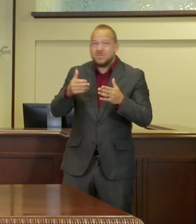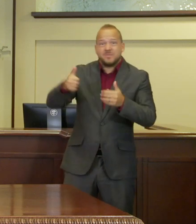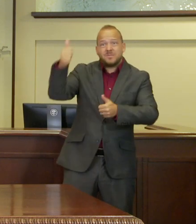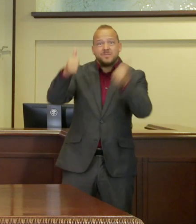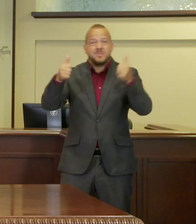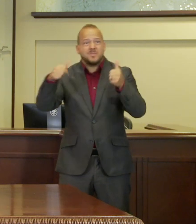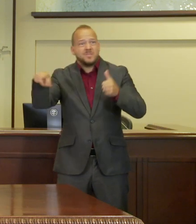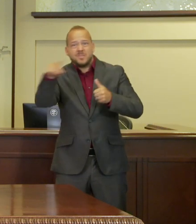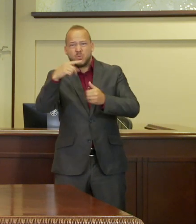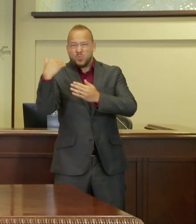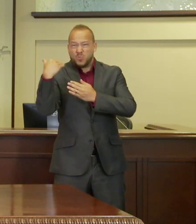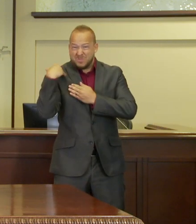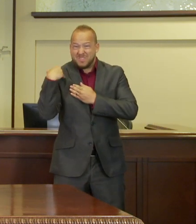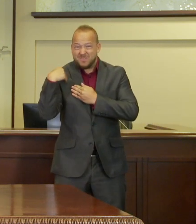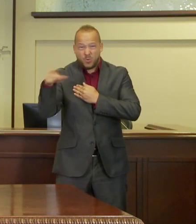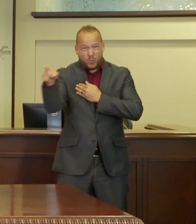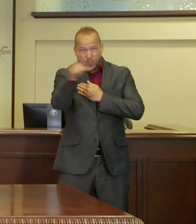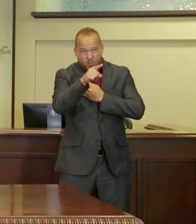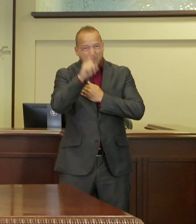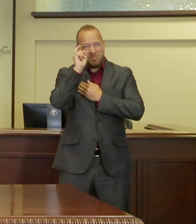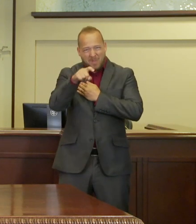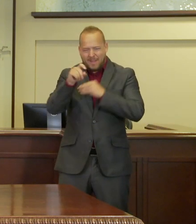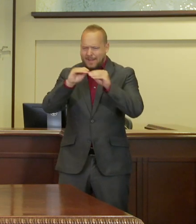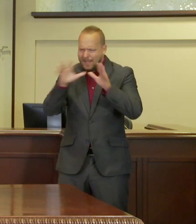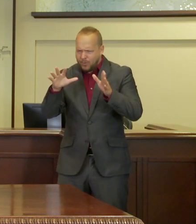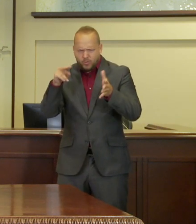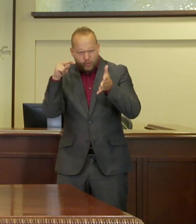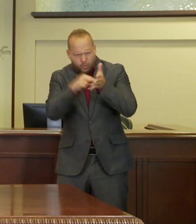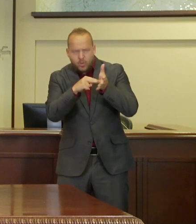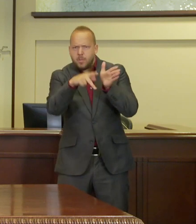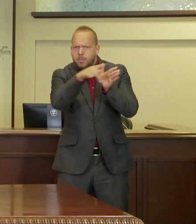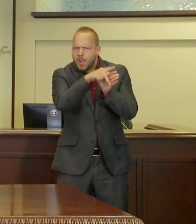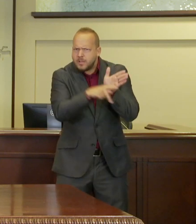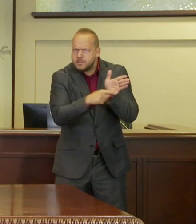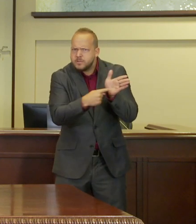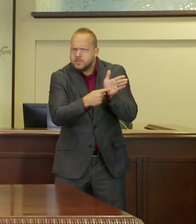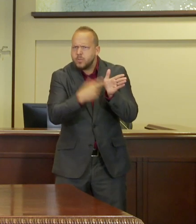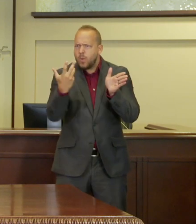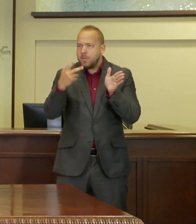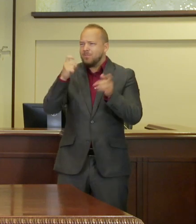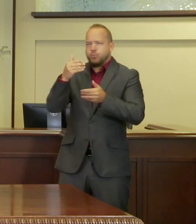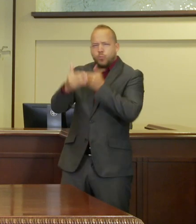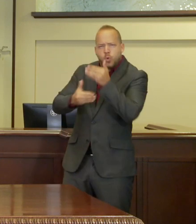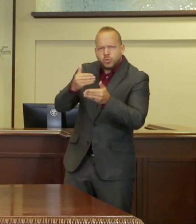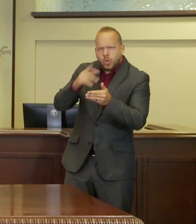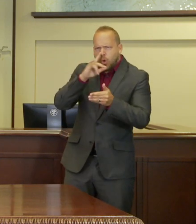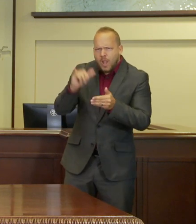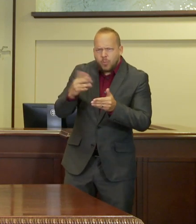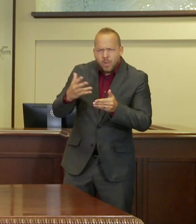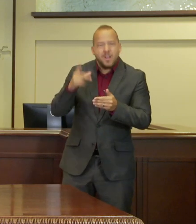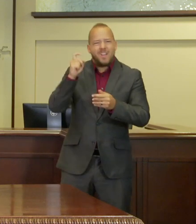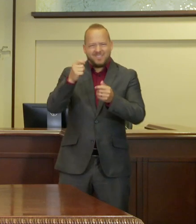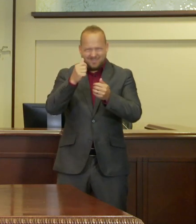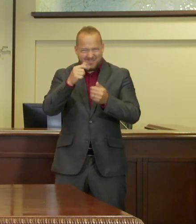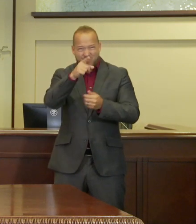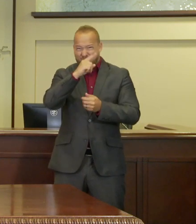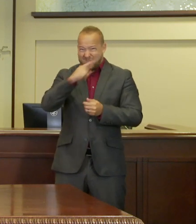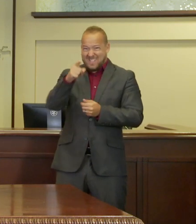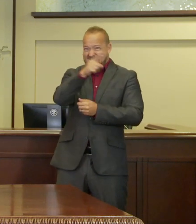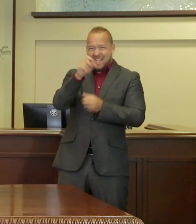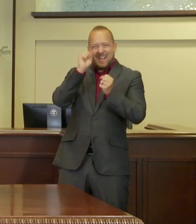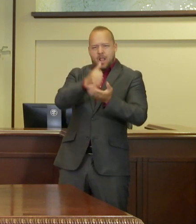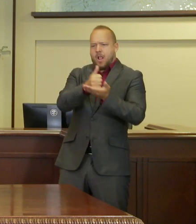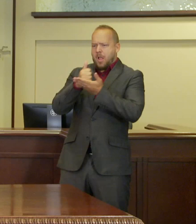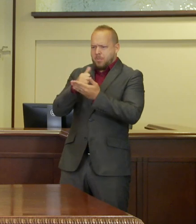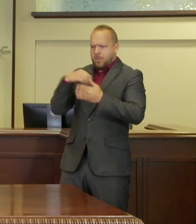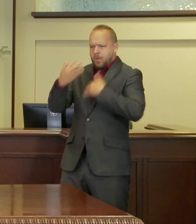how our policies, practices, and procedures either serve or don't serve black people and other communities of color. And